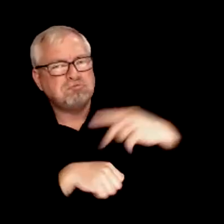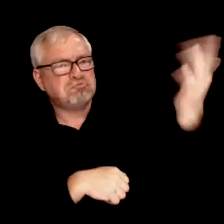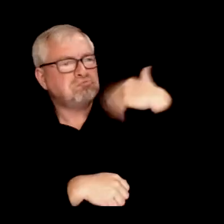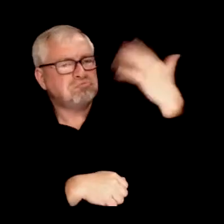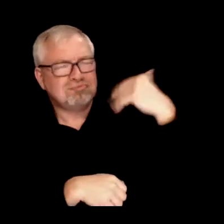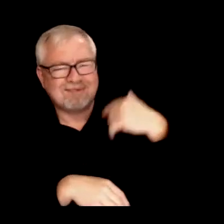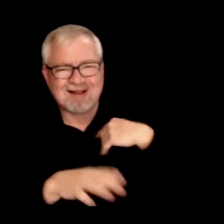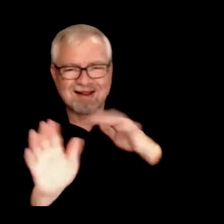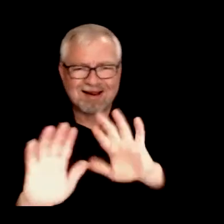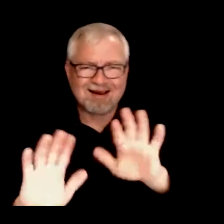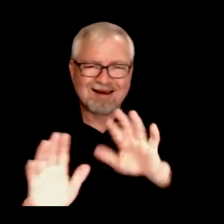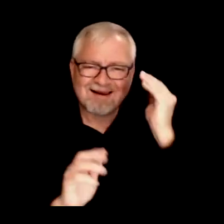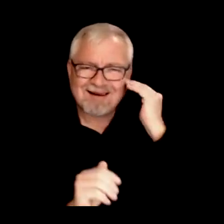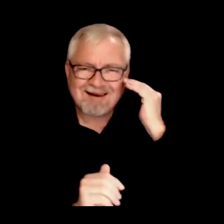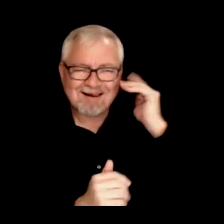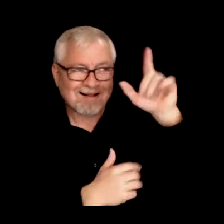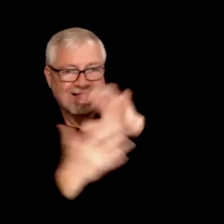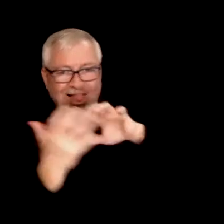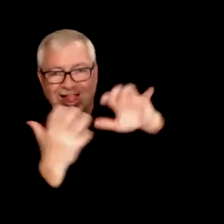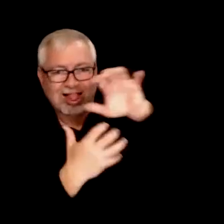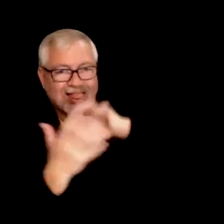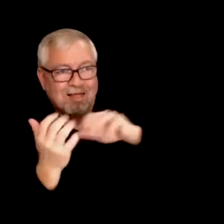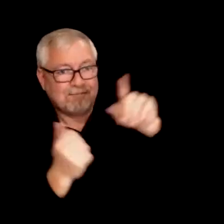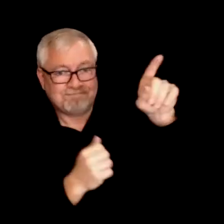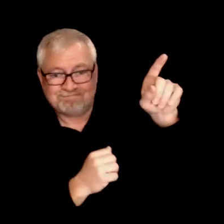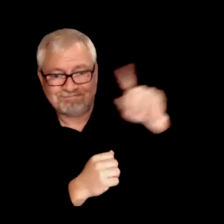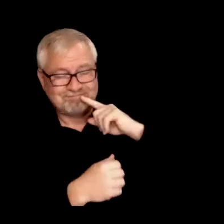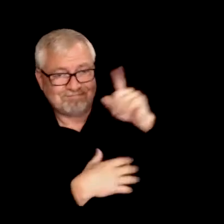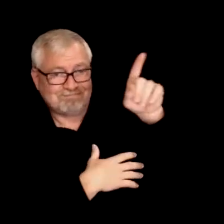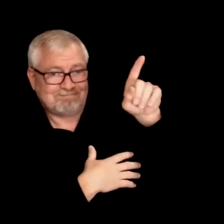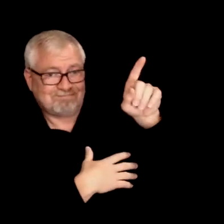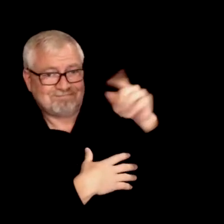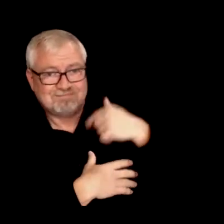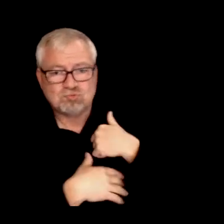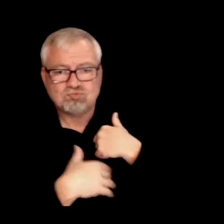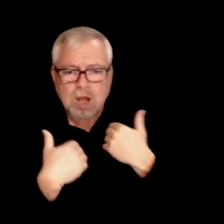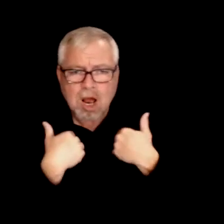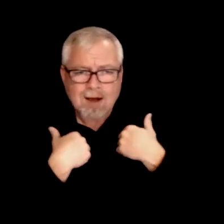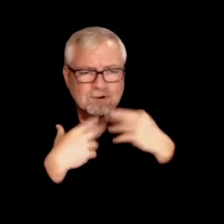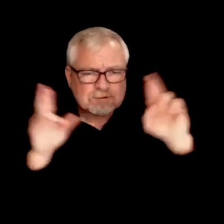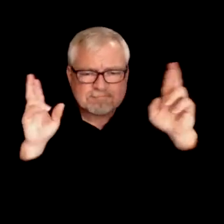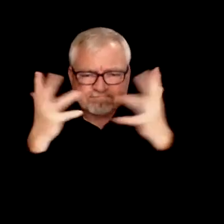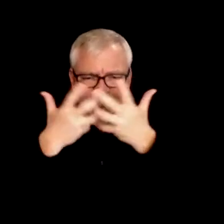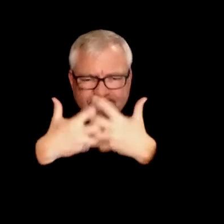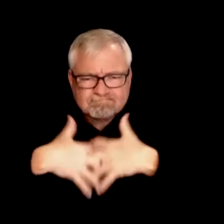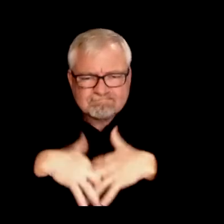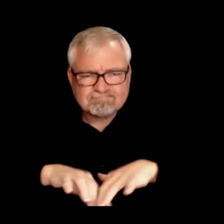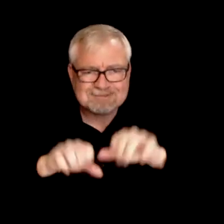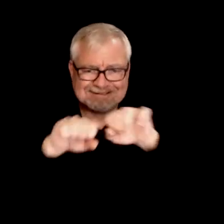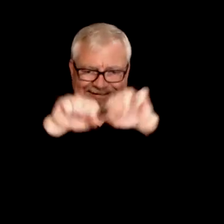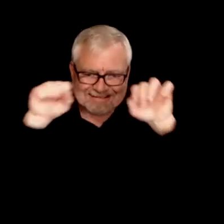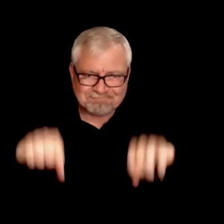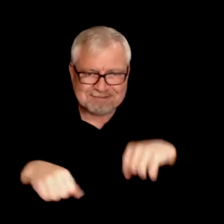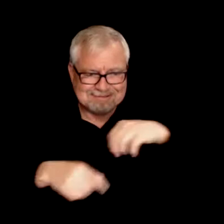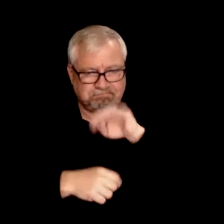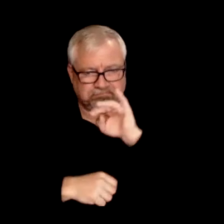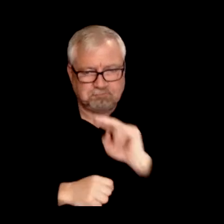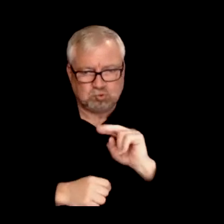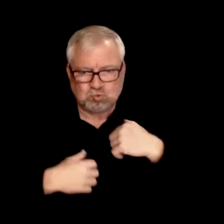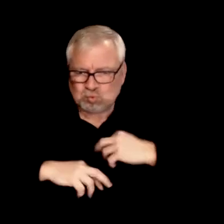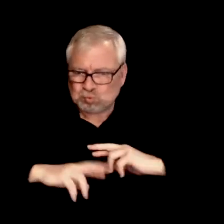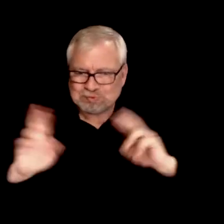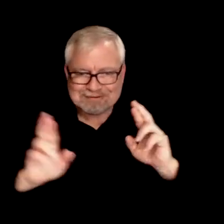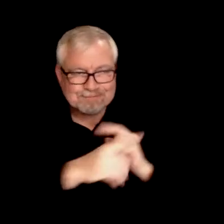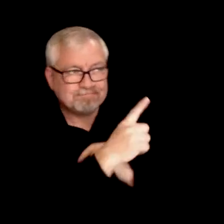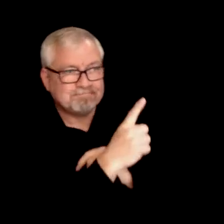that. We have a strong plan in place to vaccinate Minnesotans to help end the pandemic as quickly as